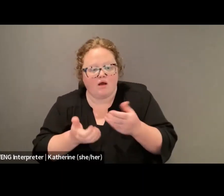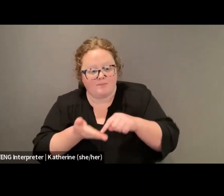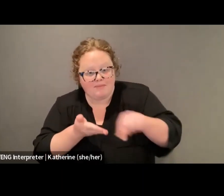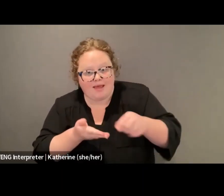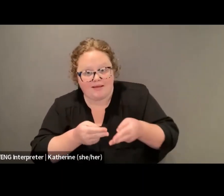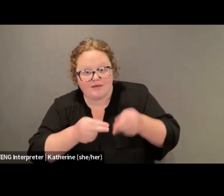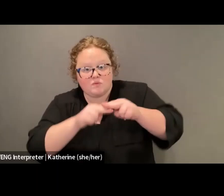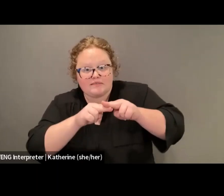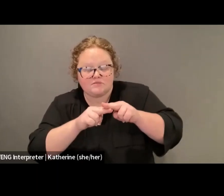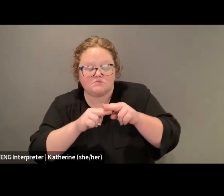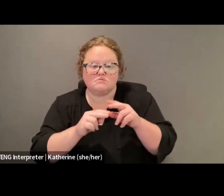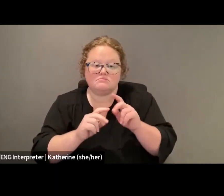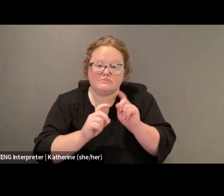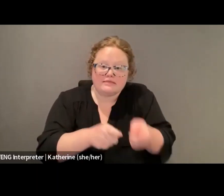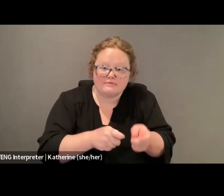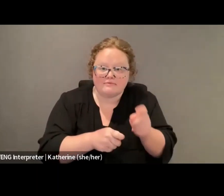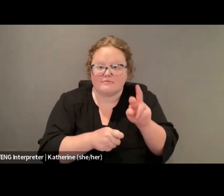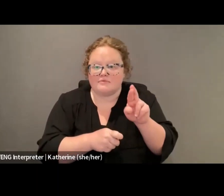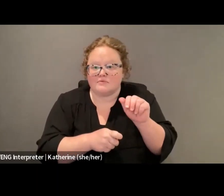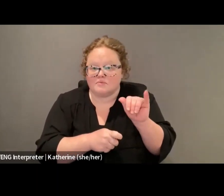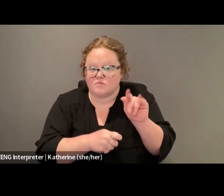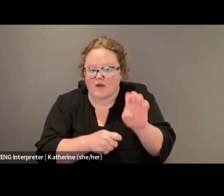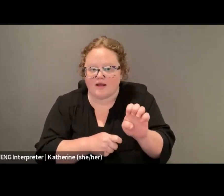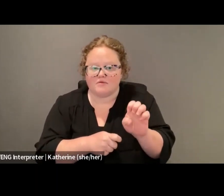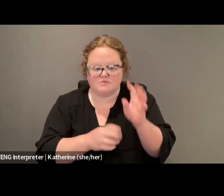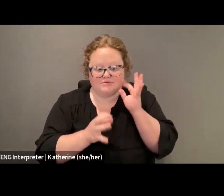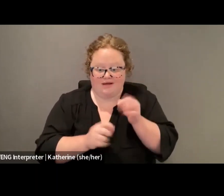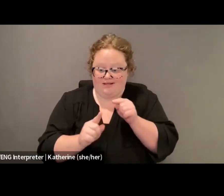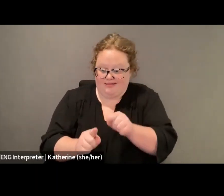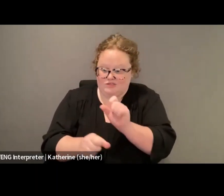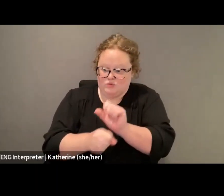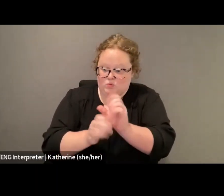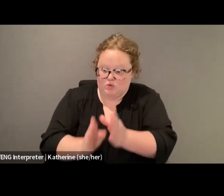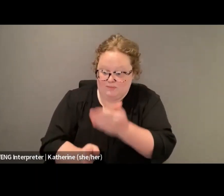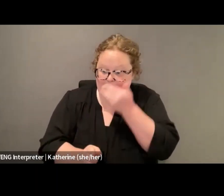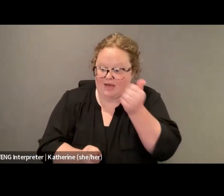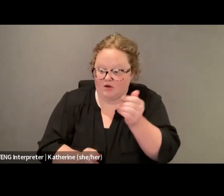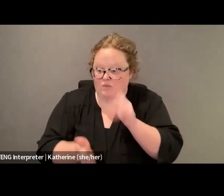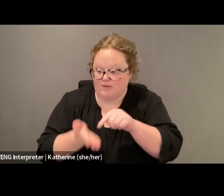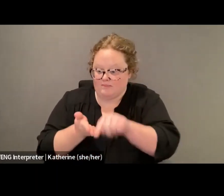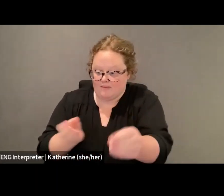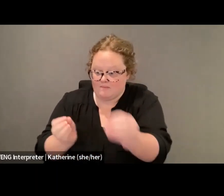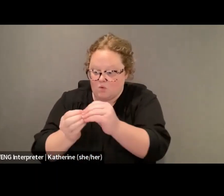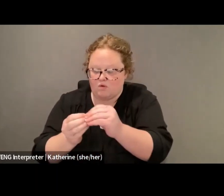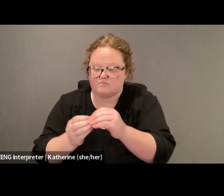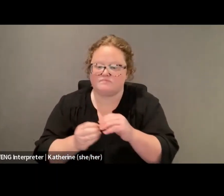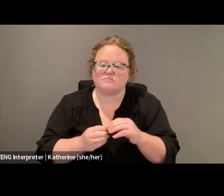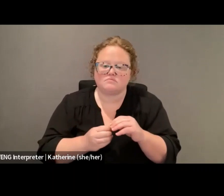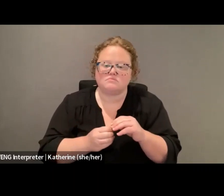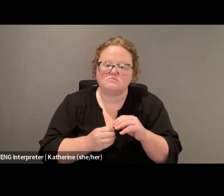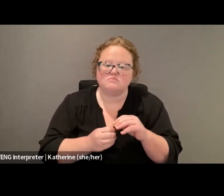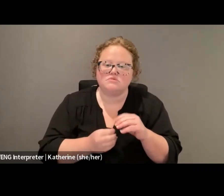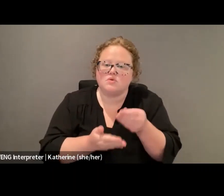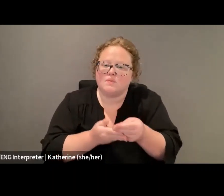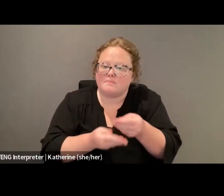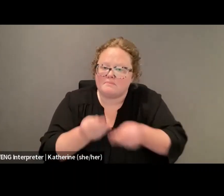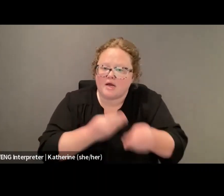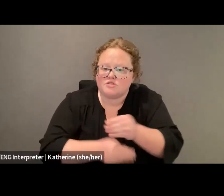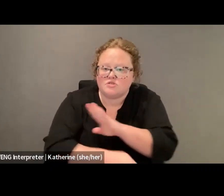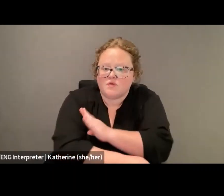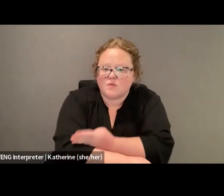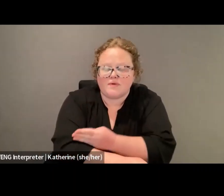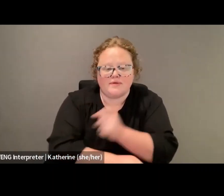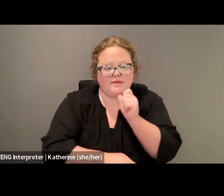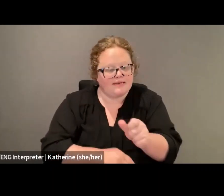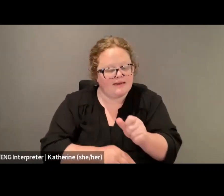deciding that, certain workers might be more efficient than others and being able to adjust their pay rates. So budget authority it's not something that's offered